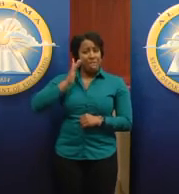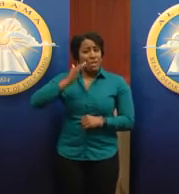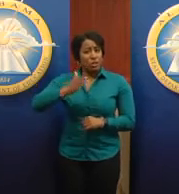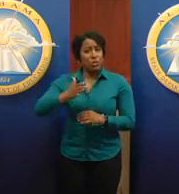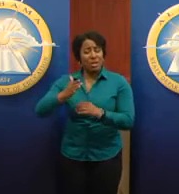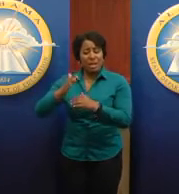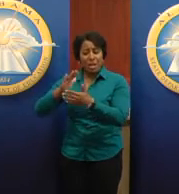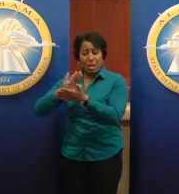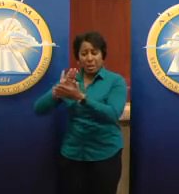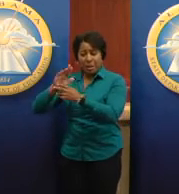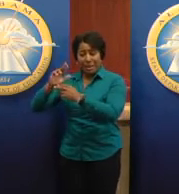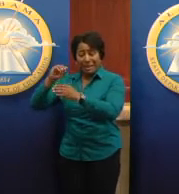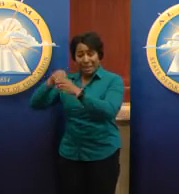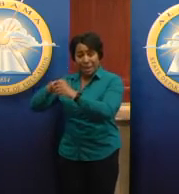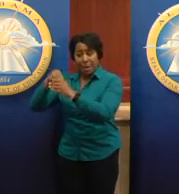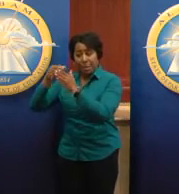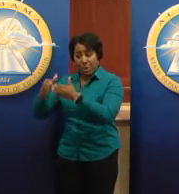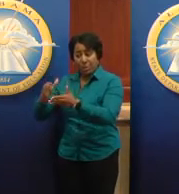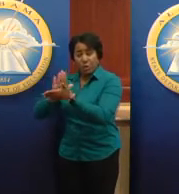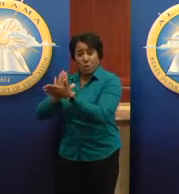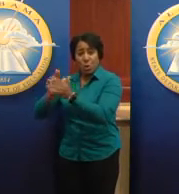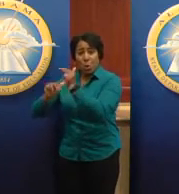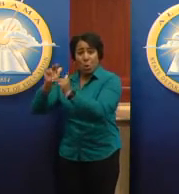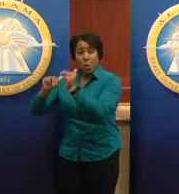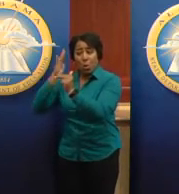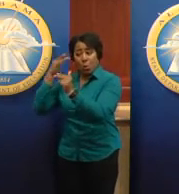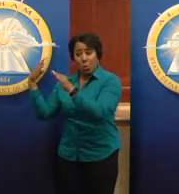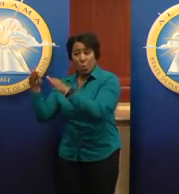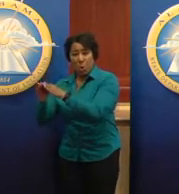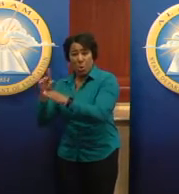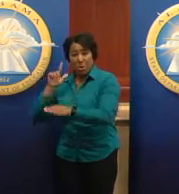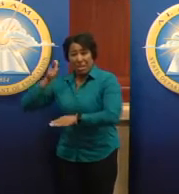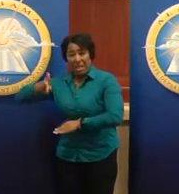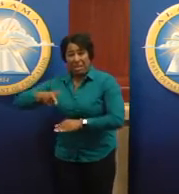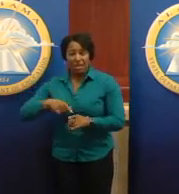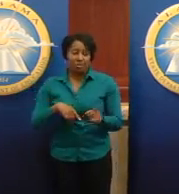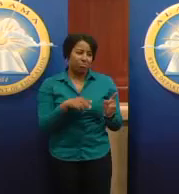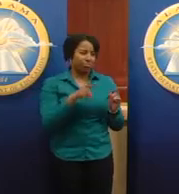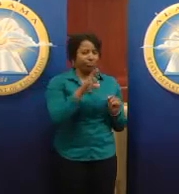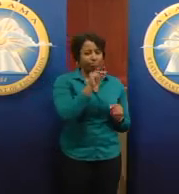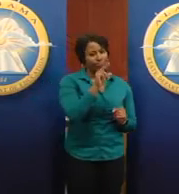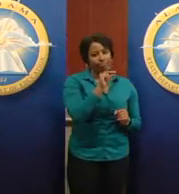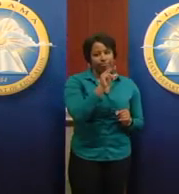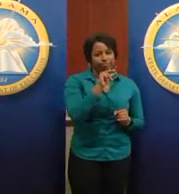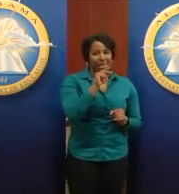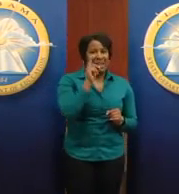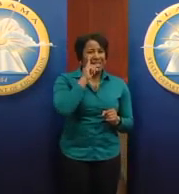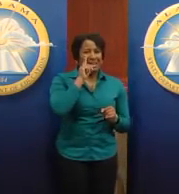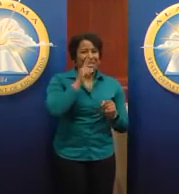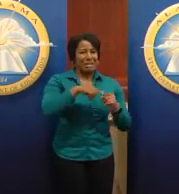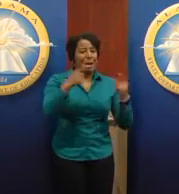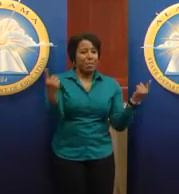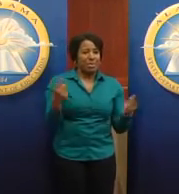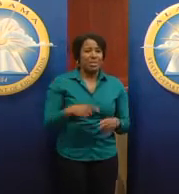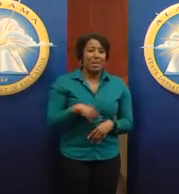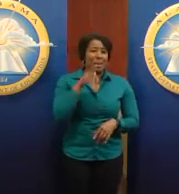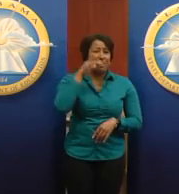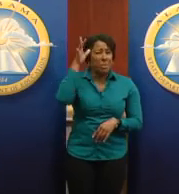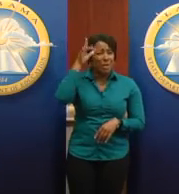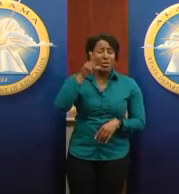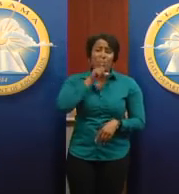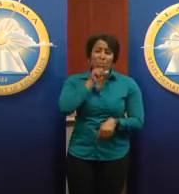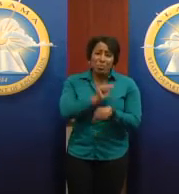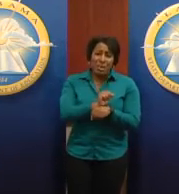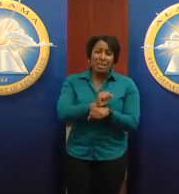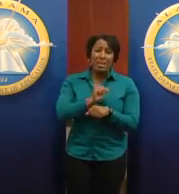pandemic? I think it's the exact opposite, because what we see is that parents have really missed school and